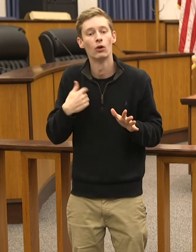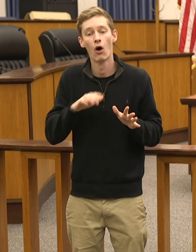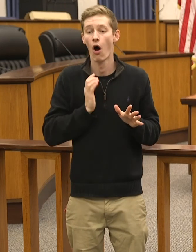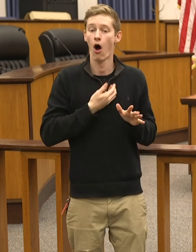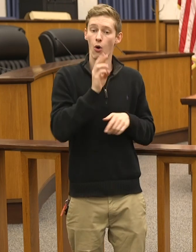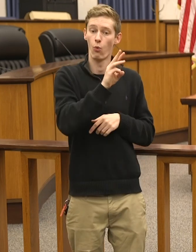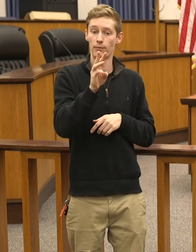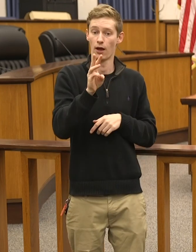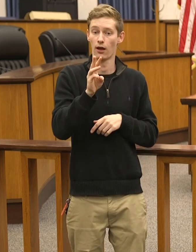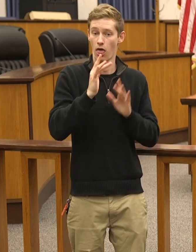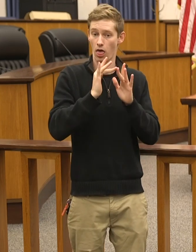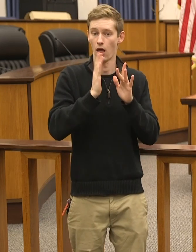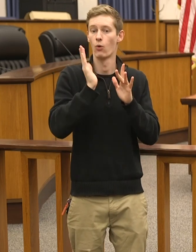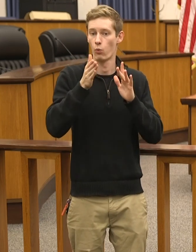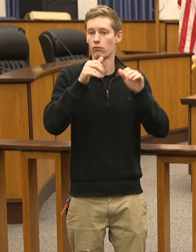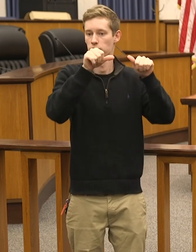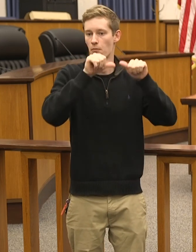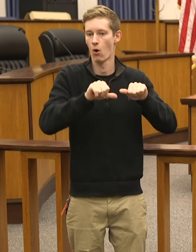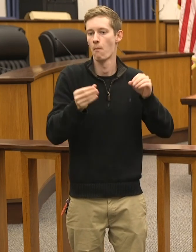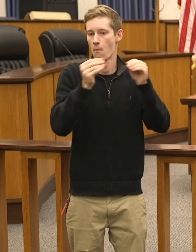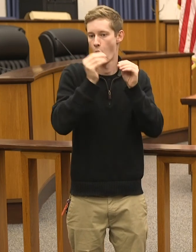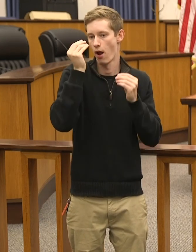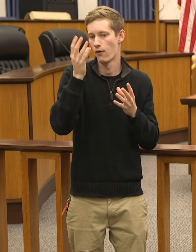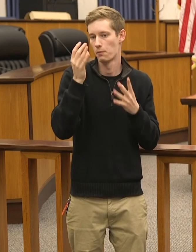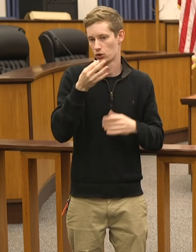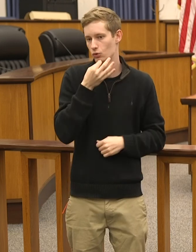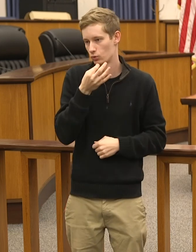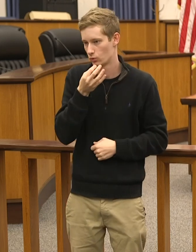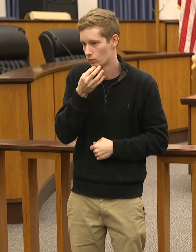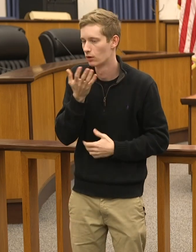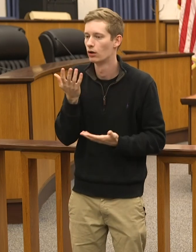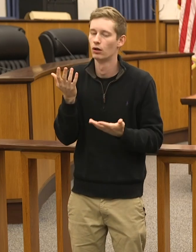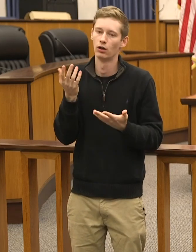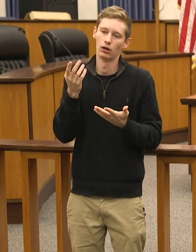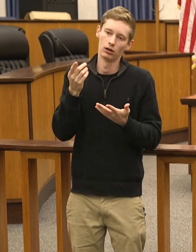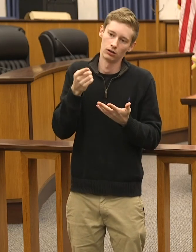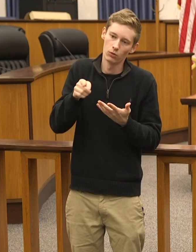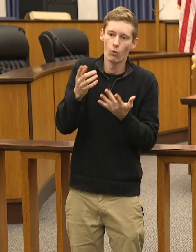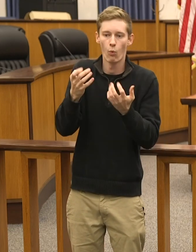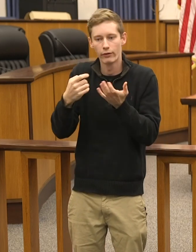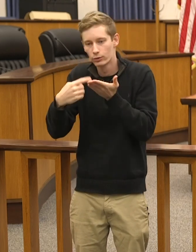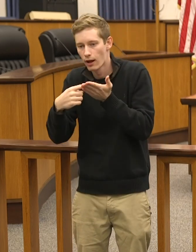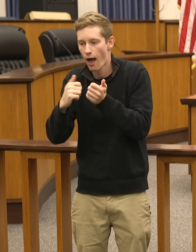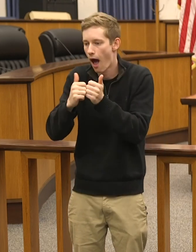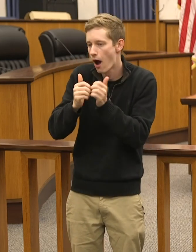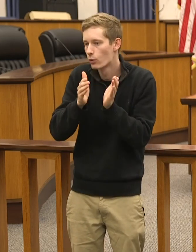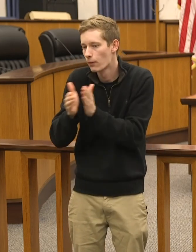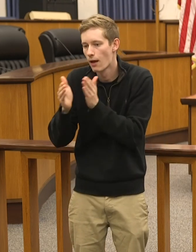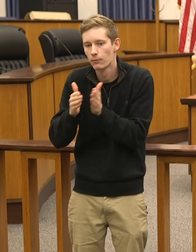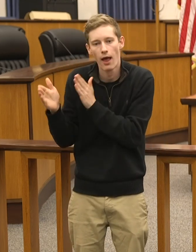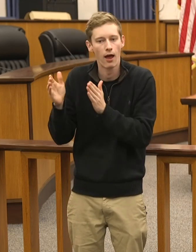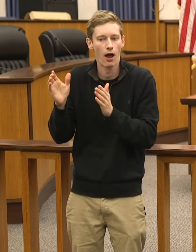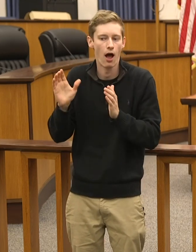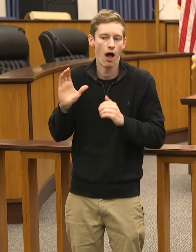website, and I imagine there'll be many more opportunities for us to kind of talk through some of the details of how to do holidays safely. But I know